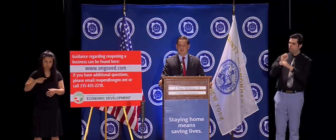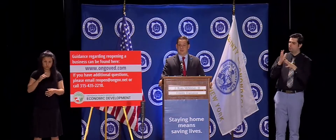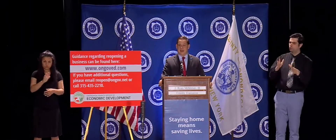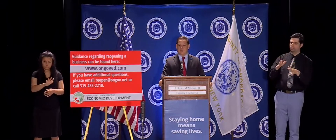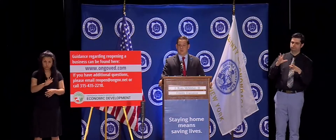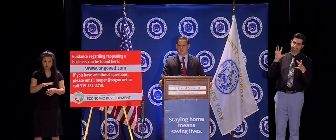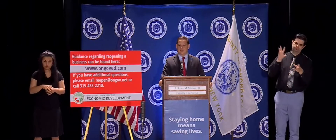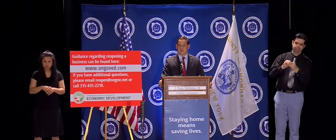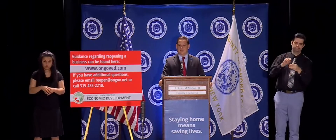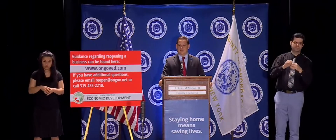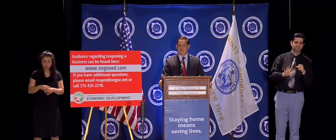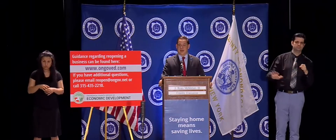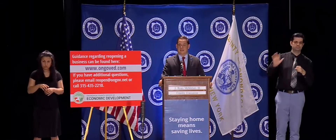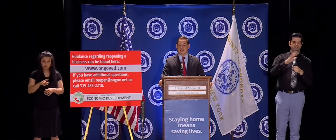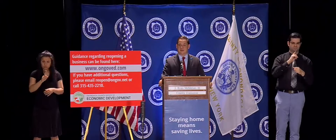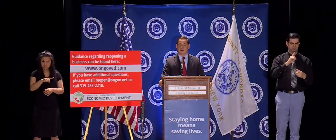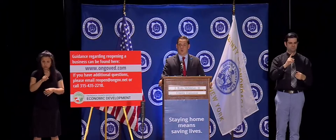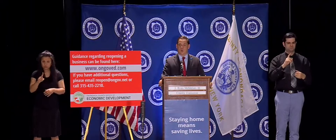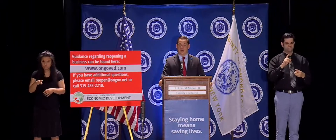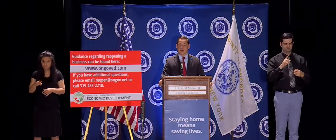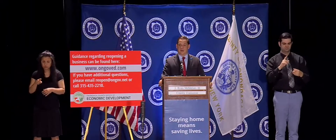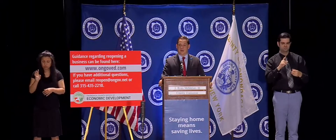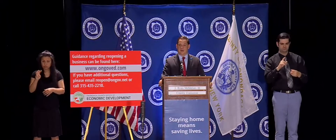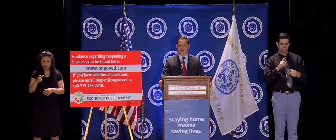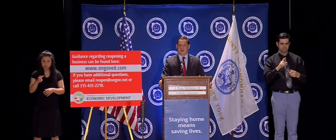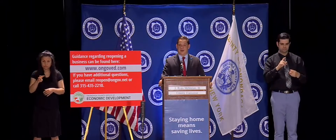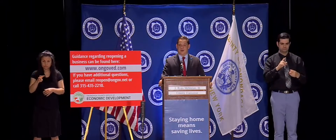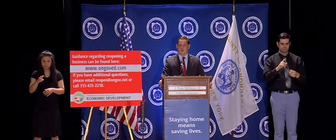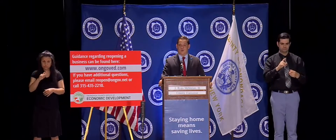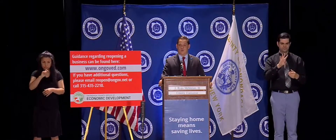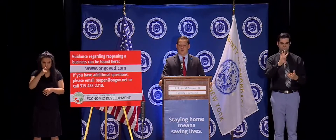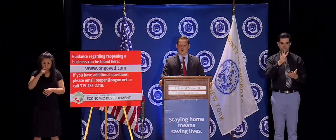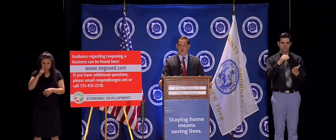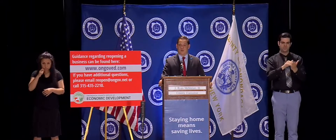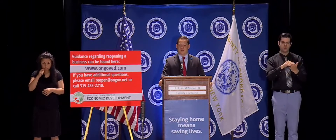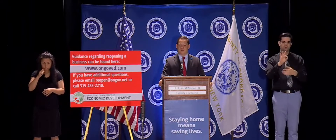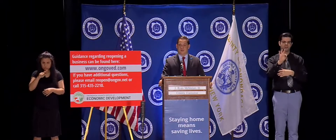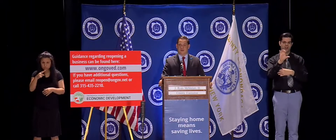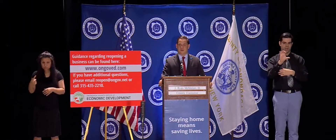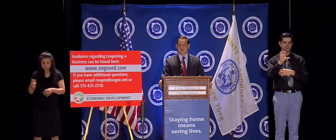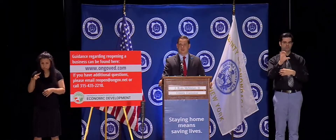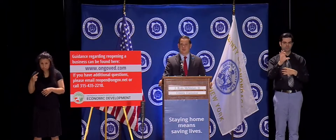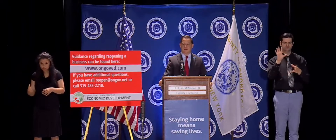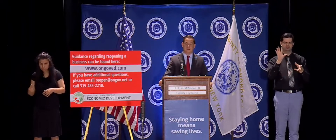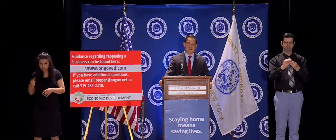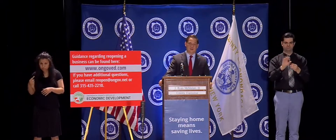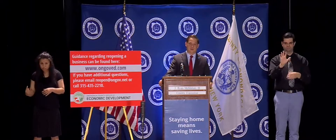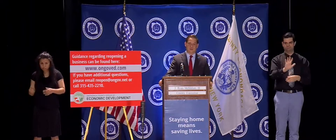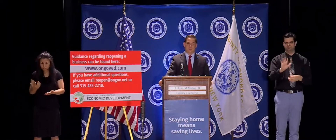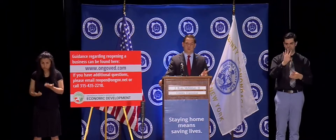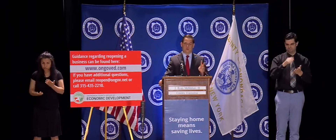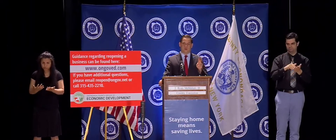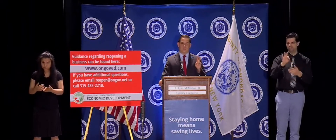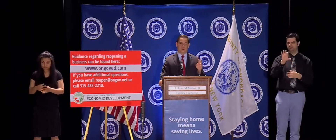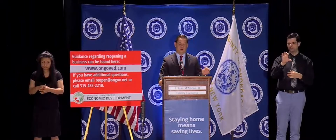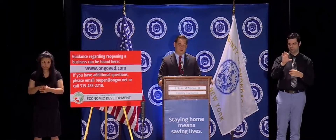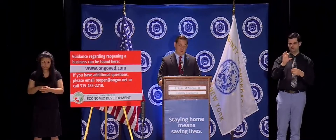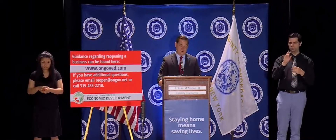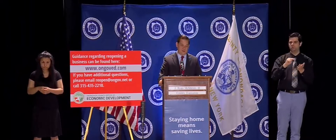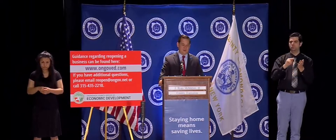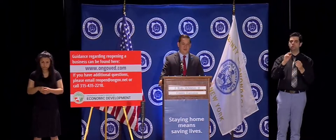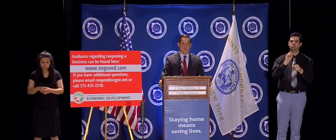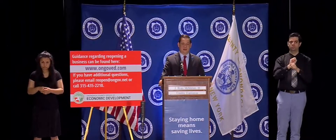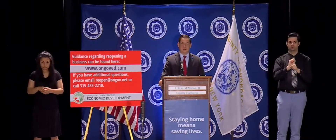probably 11,000 tests a week from these facilities, two a